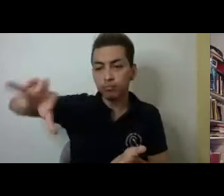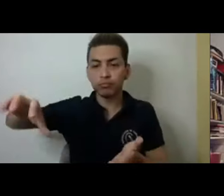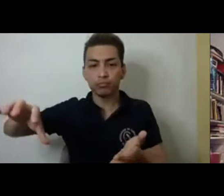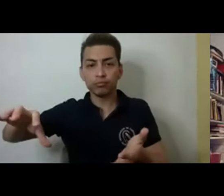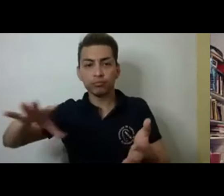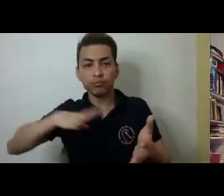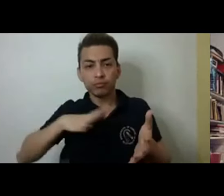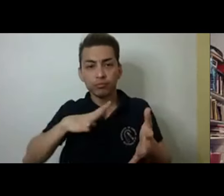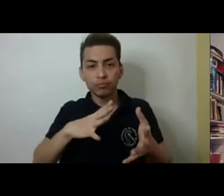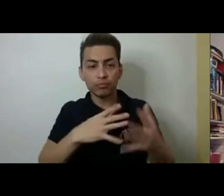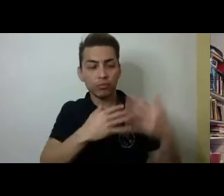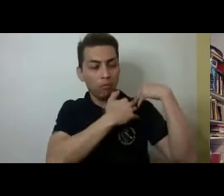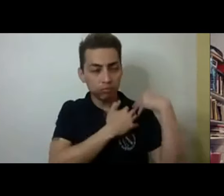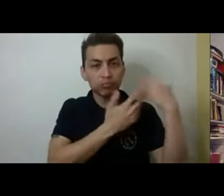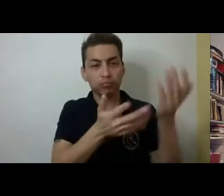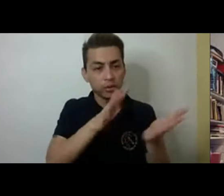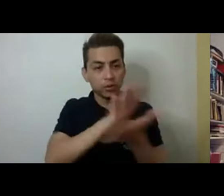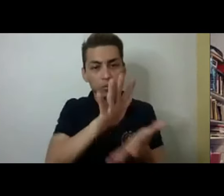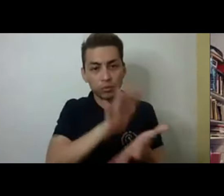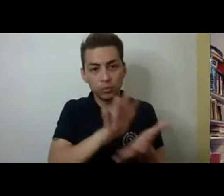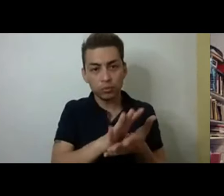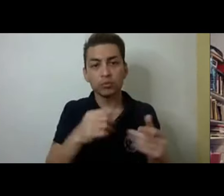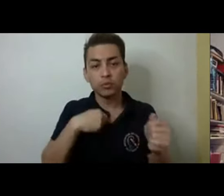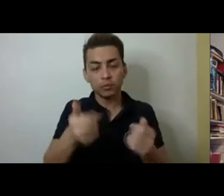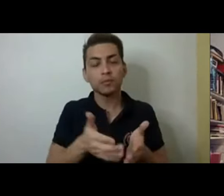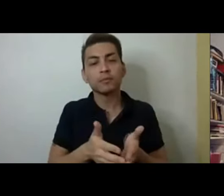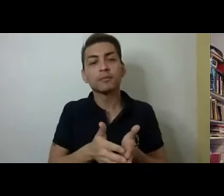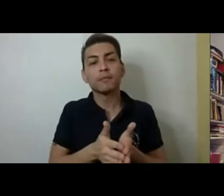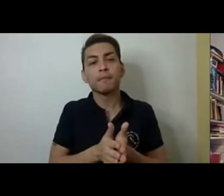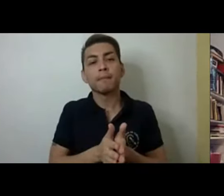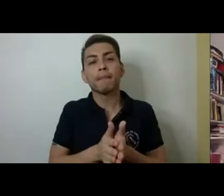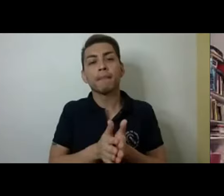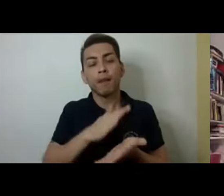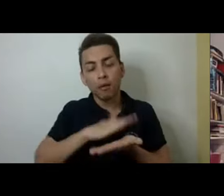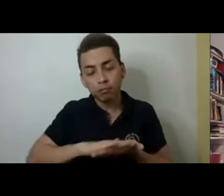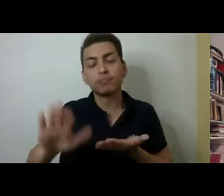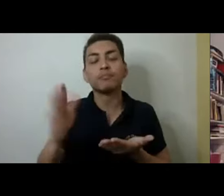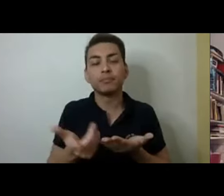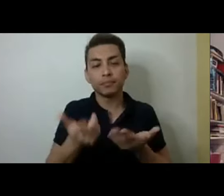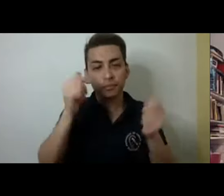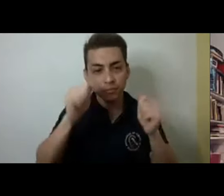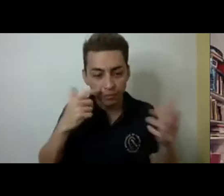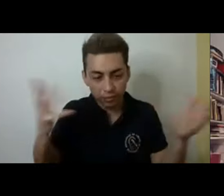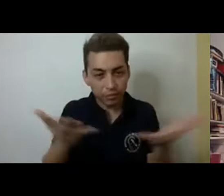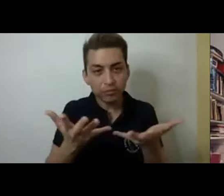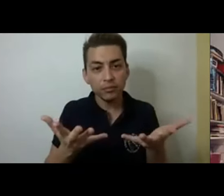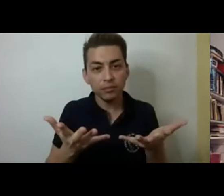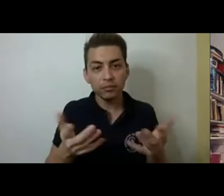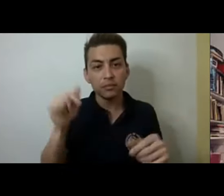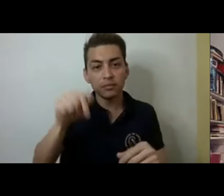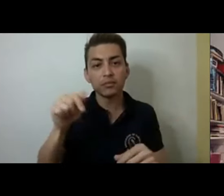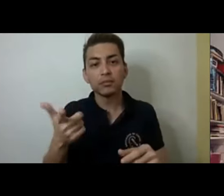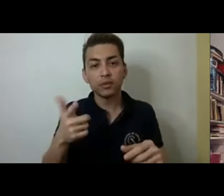the academia and the civil society. We are pleased to count with a very distinguished panel today, and the three directors